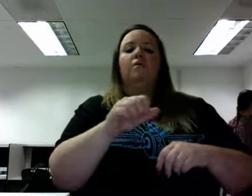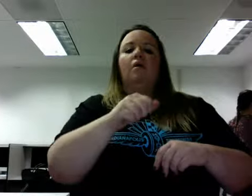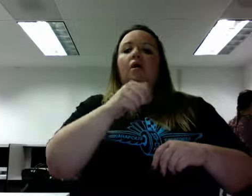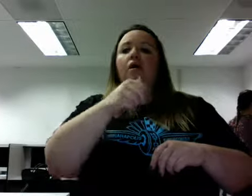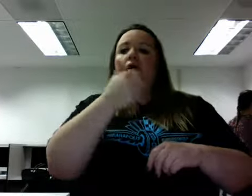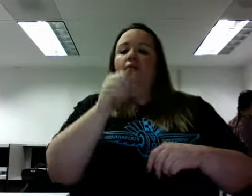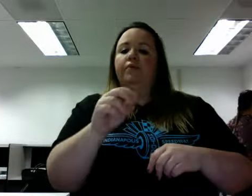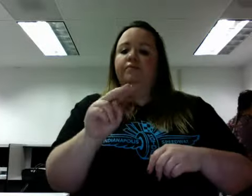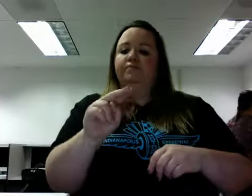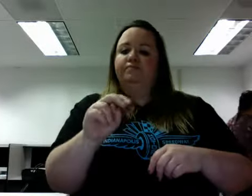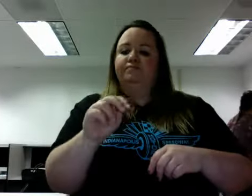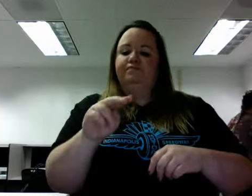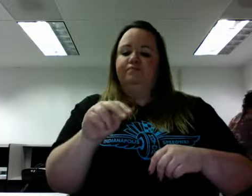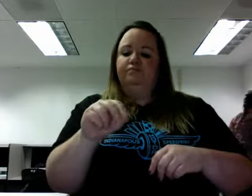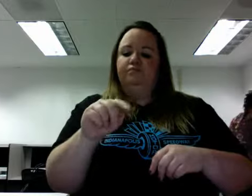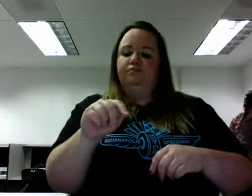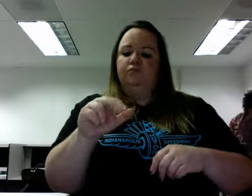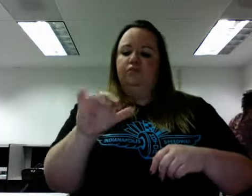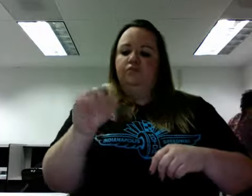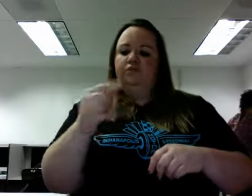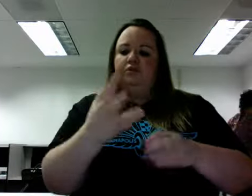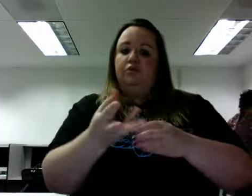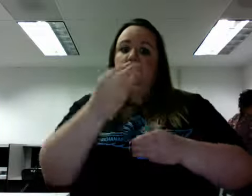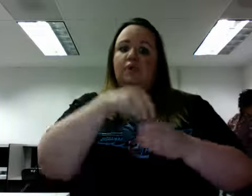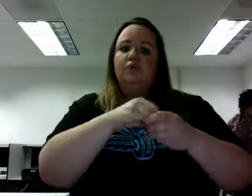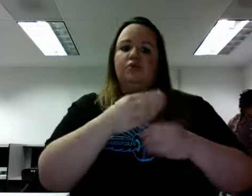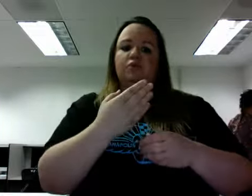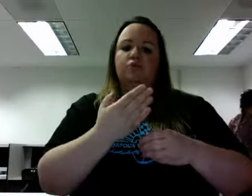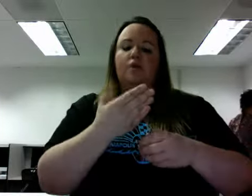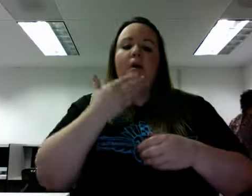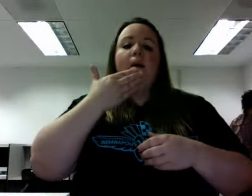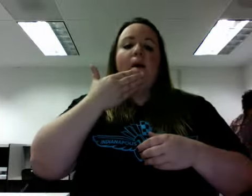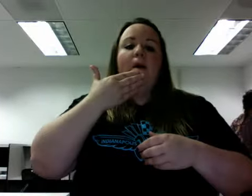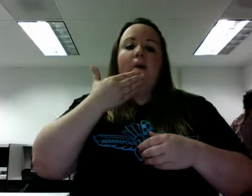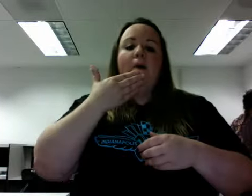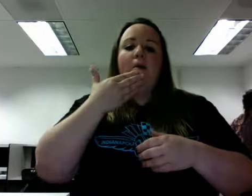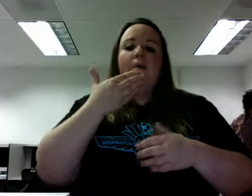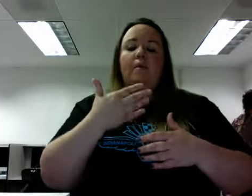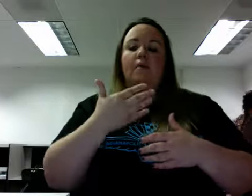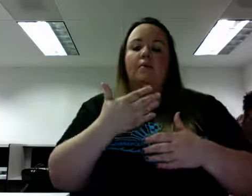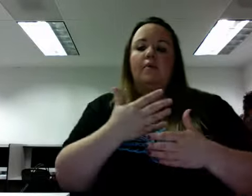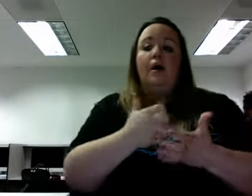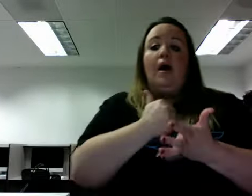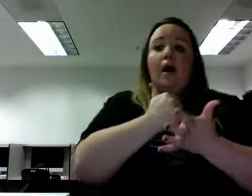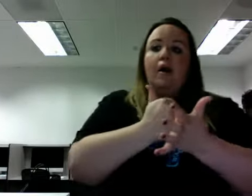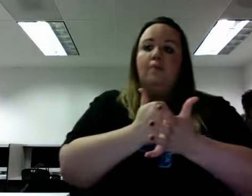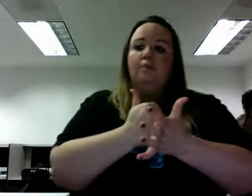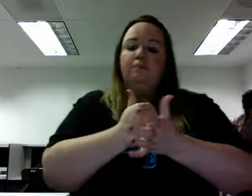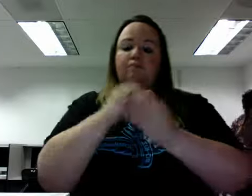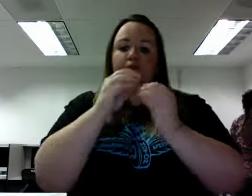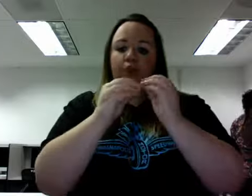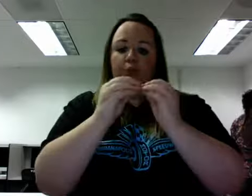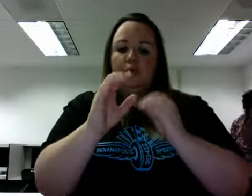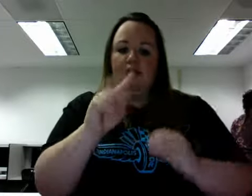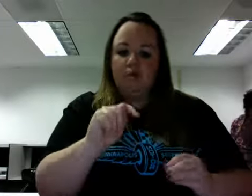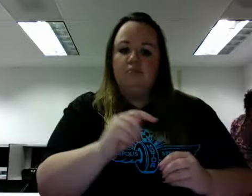that area. It has growth cells in it that's going to allow the growth and repair of that area. It's there for development, also there for repair, not just support